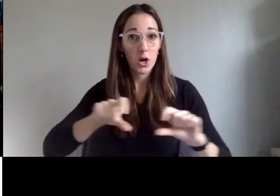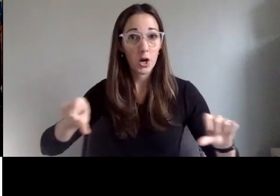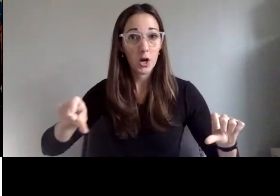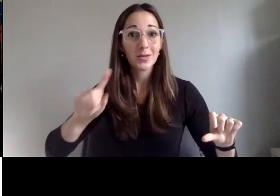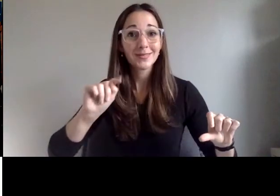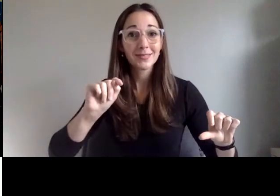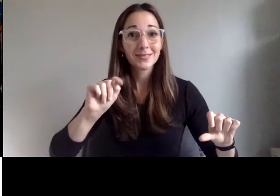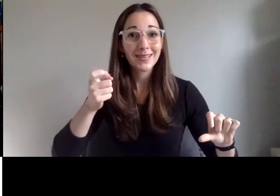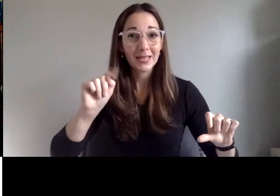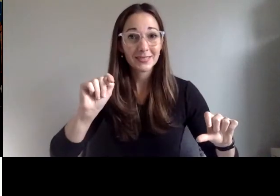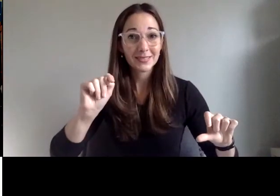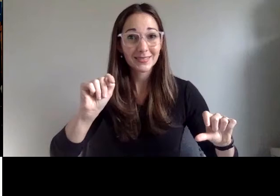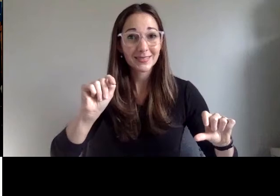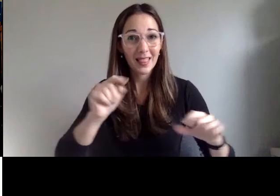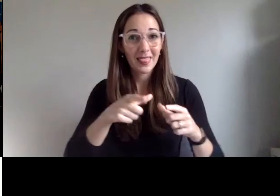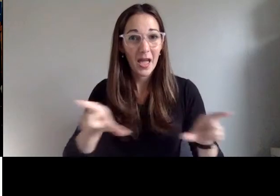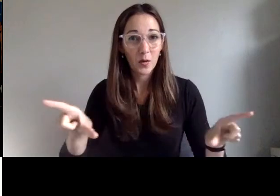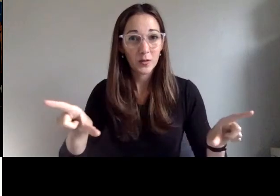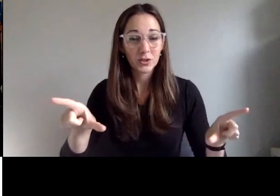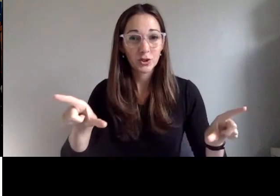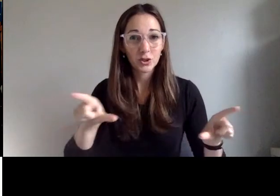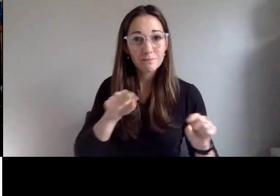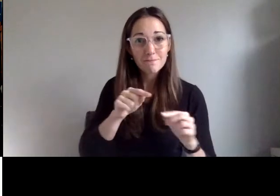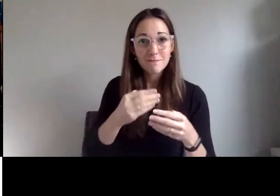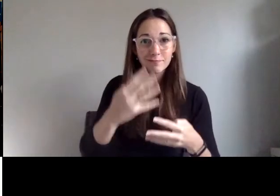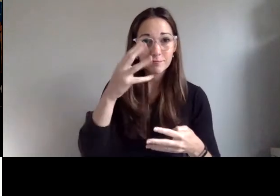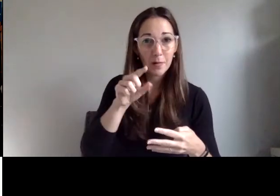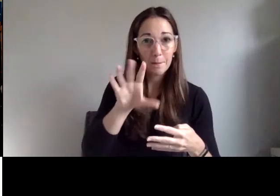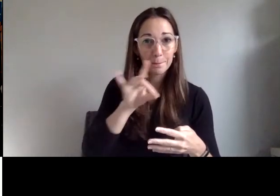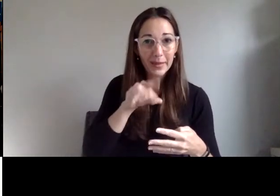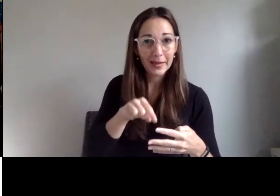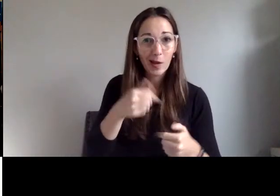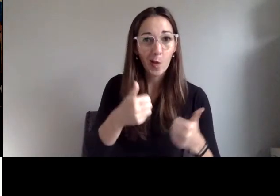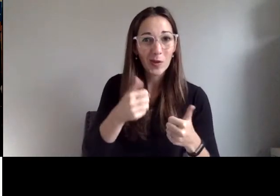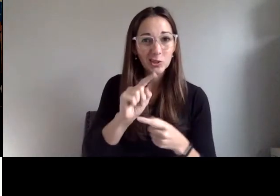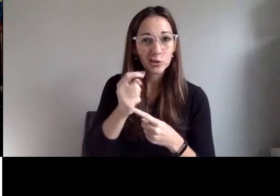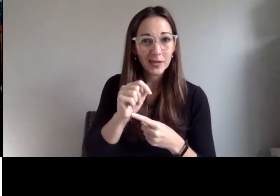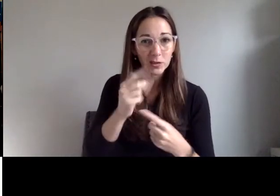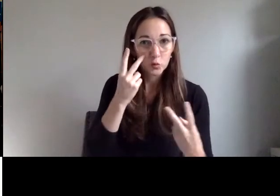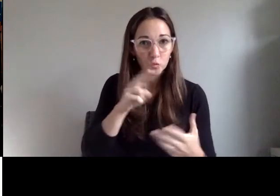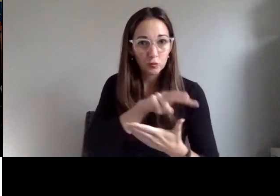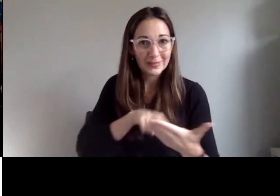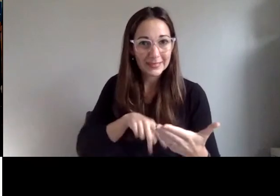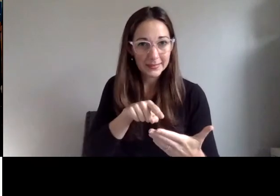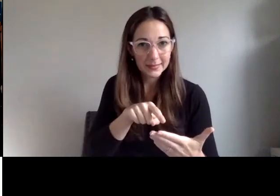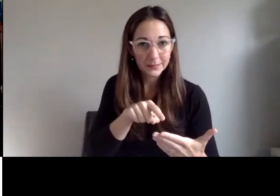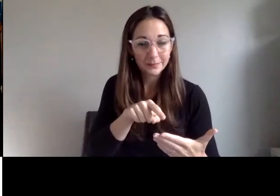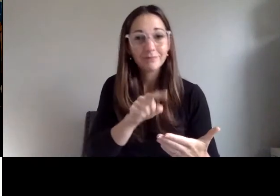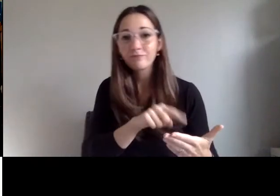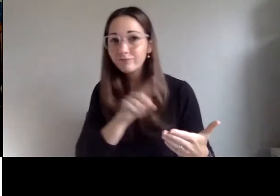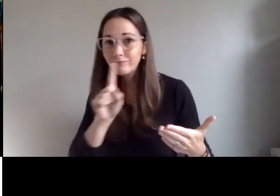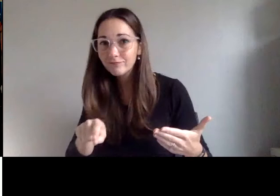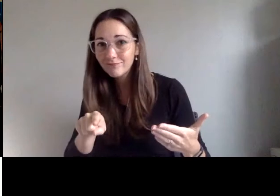we've got the textural language, and we've got the choices for the textural language the book can be displayed in. And